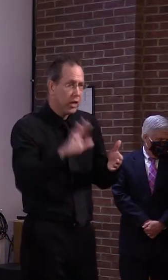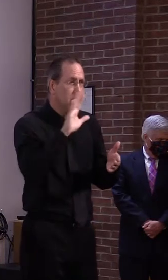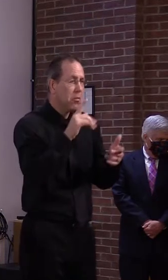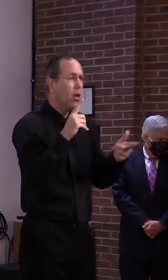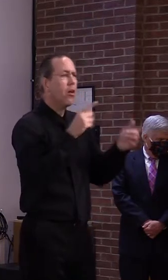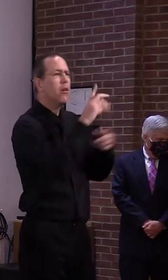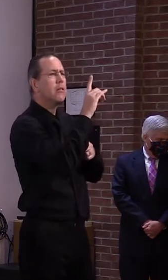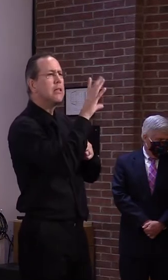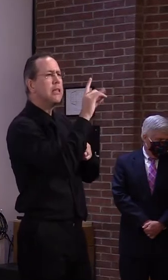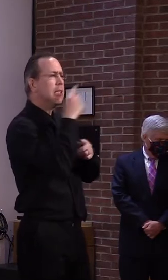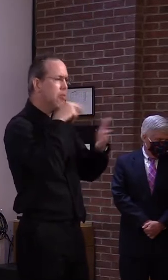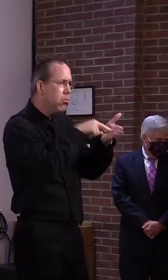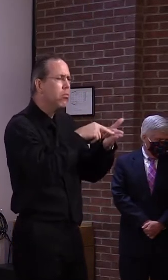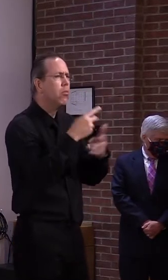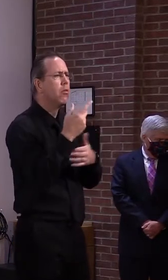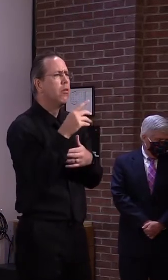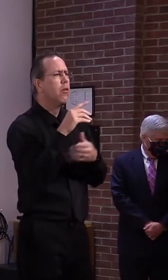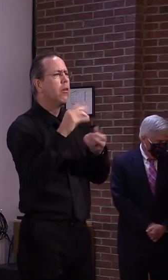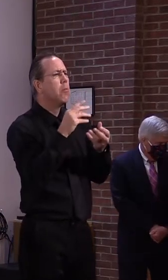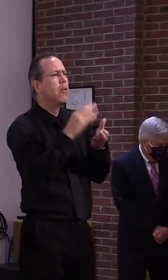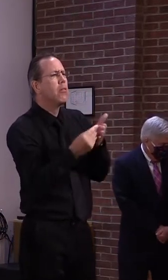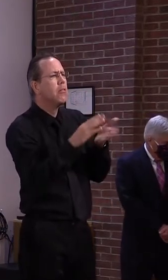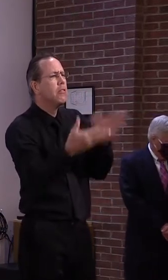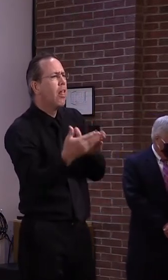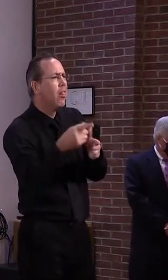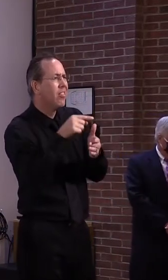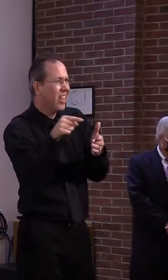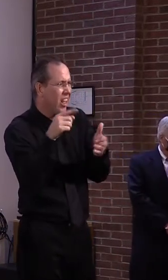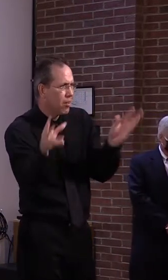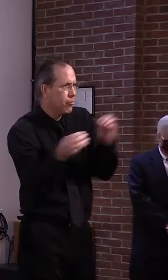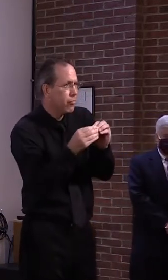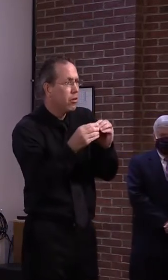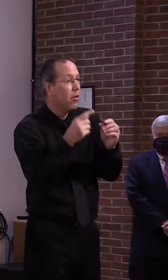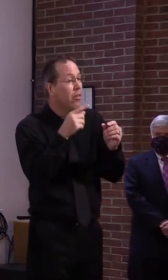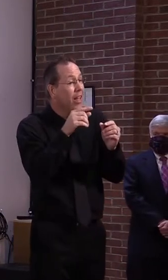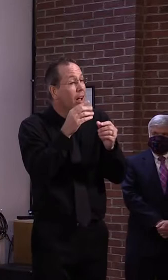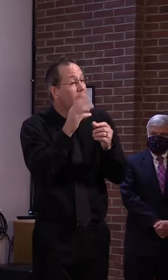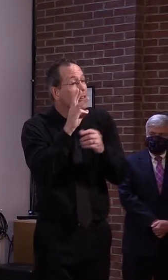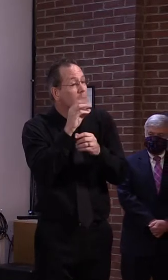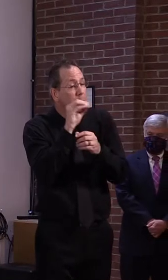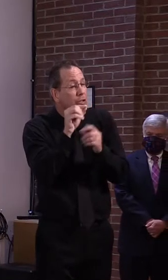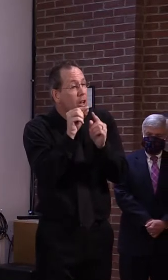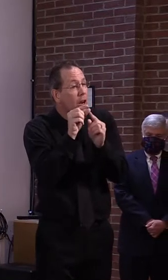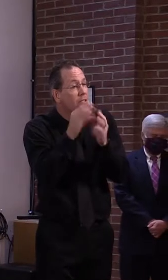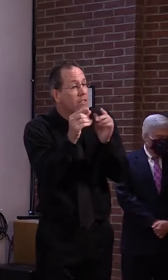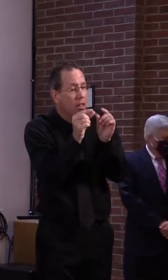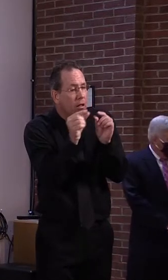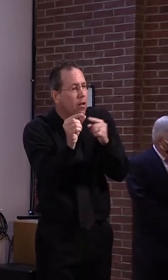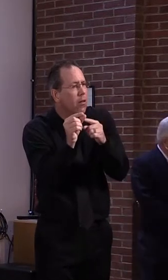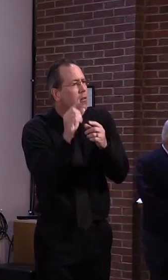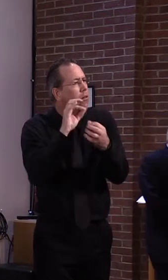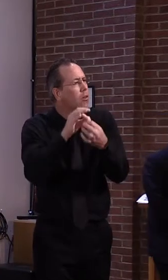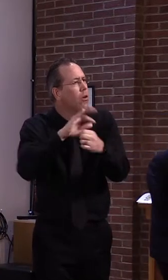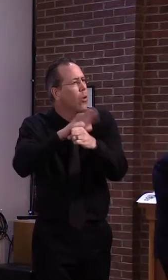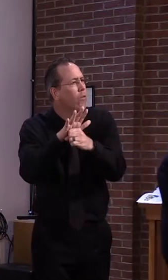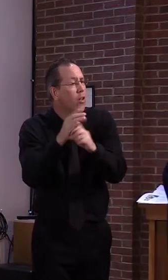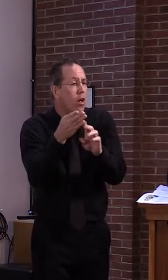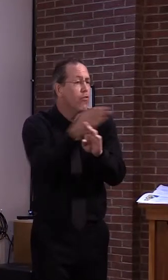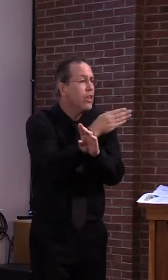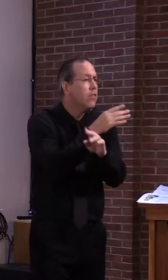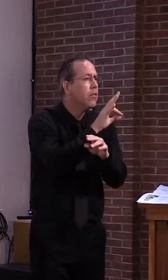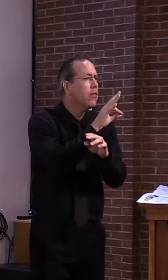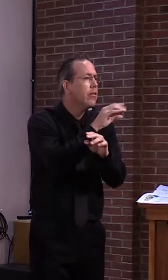Is there, I mean, for some people who are skeptics, is there a